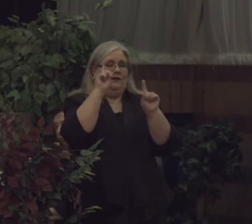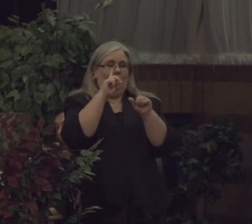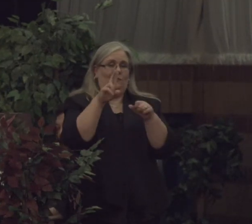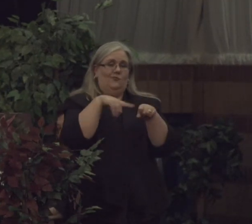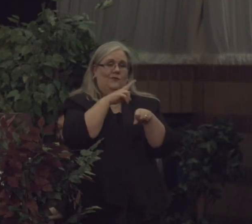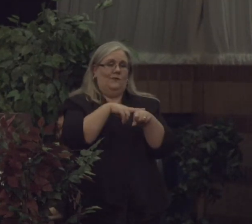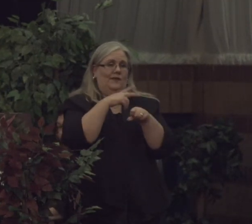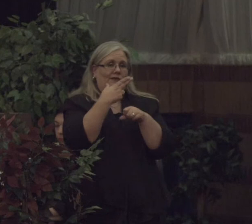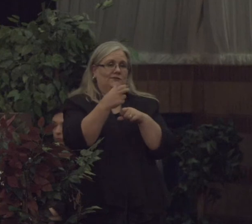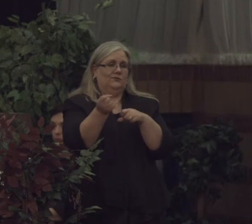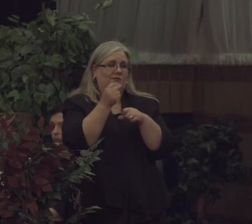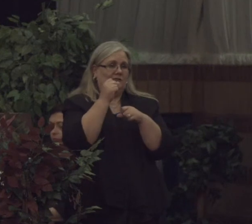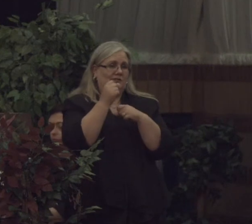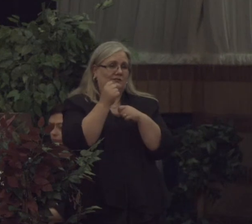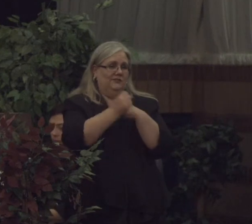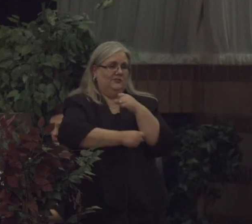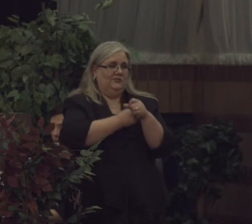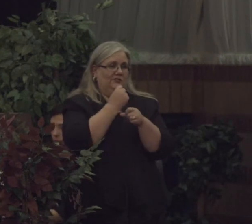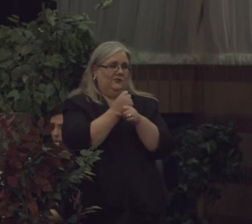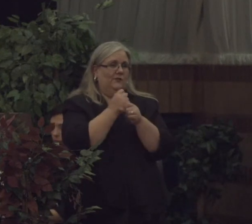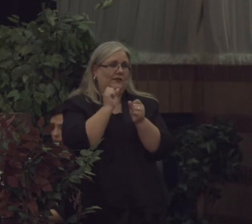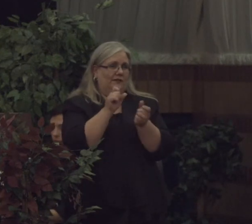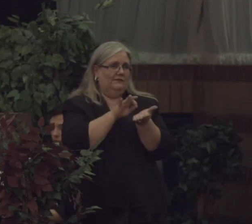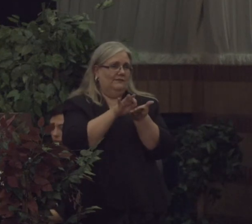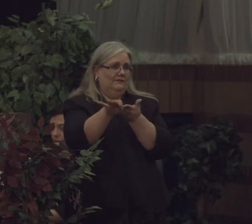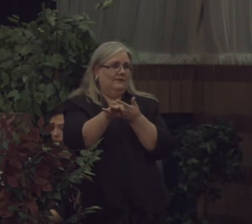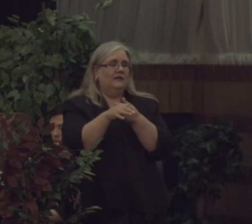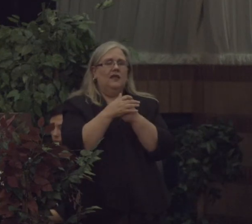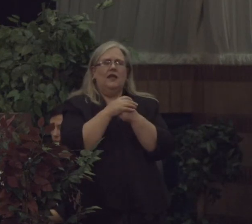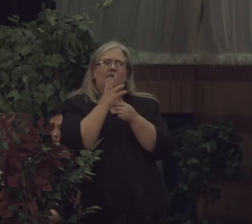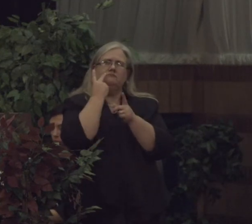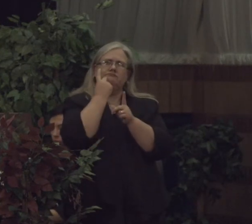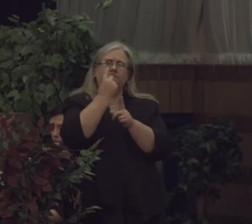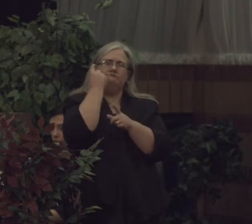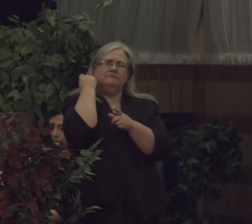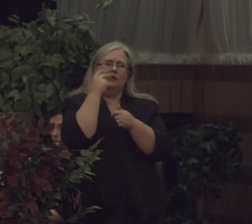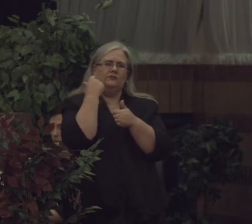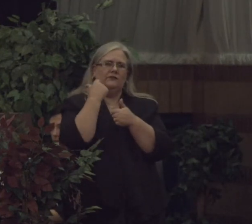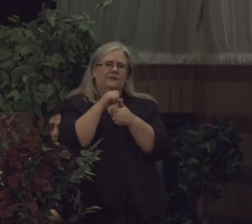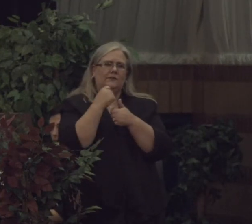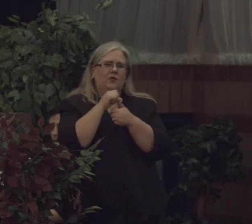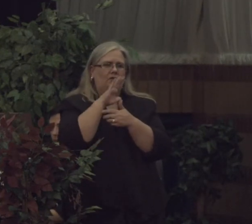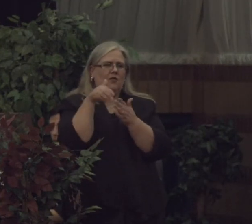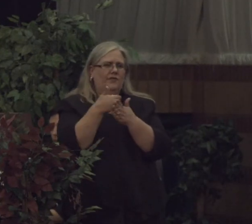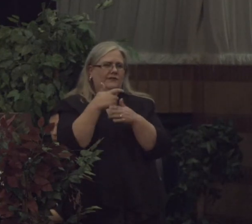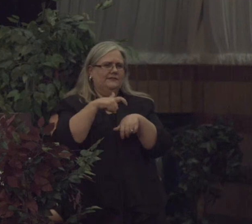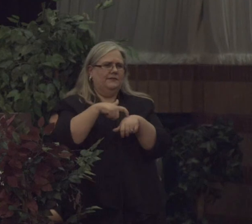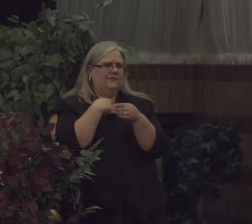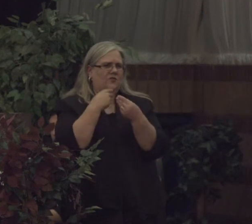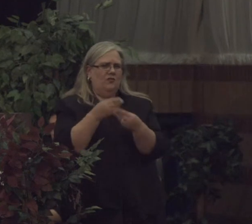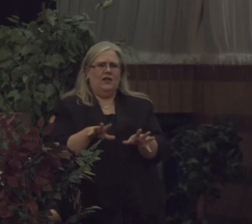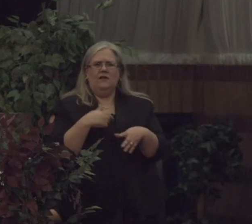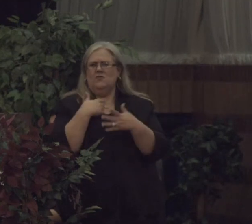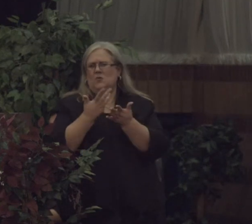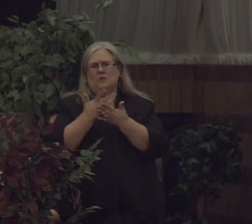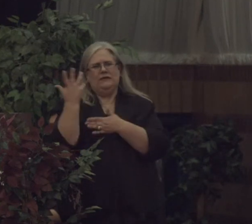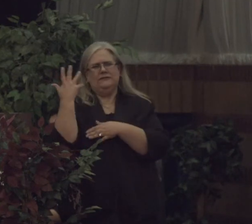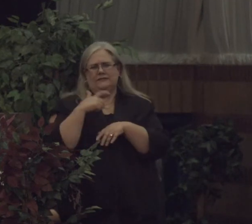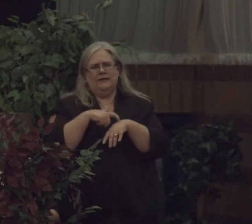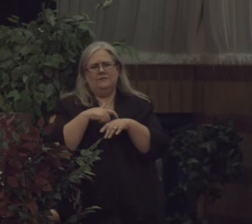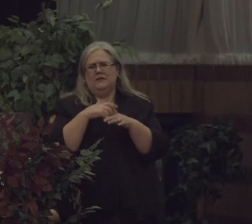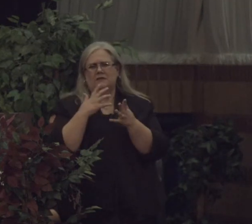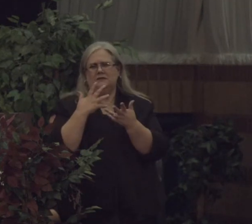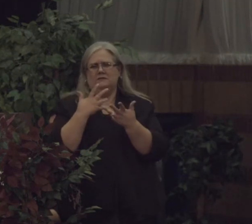At the start of senior year, I reflected on all the time I lost, and I realized that I'd been wasting so much of it, playing my life with the same